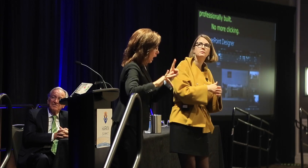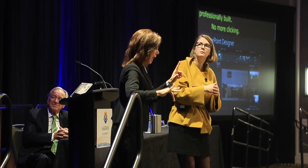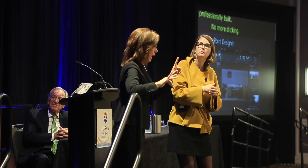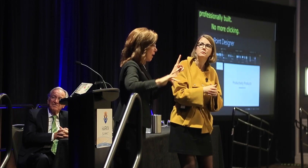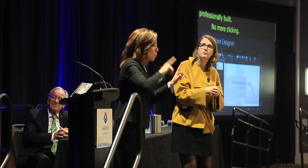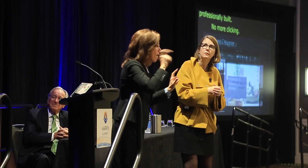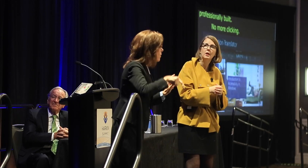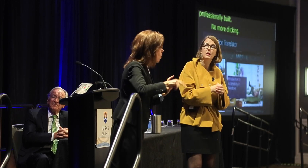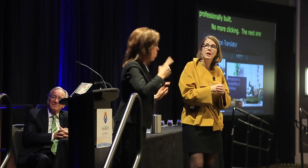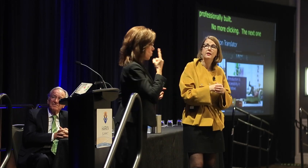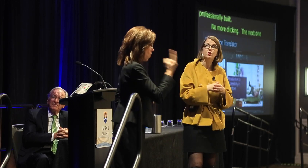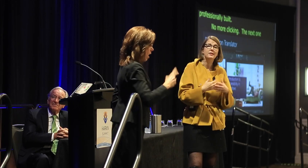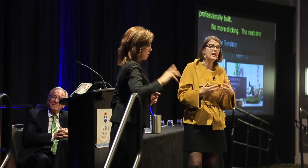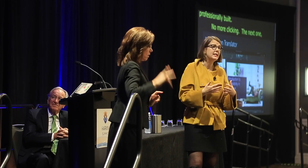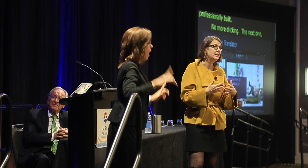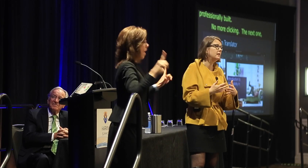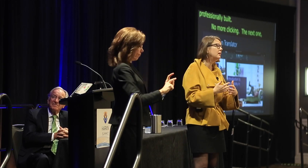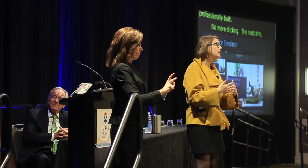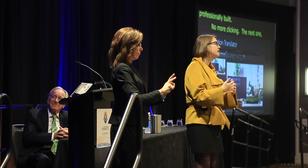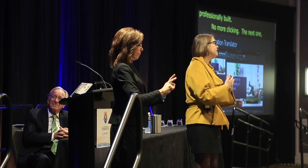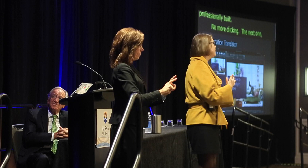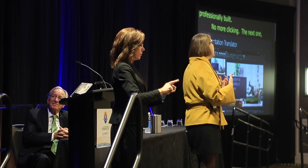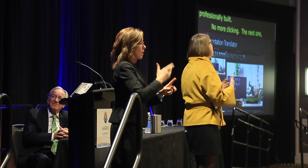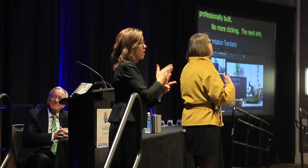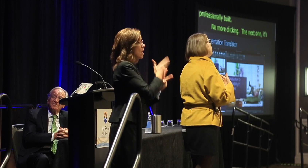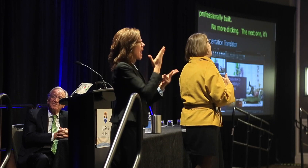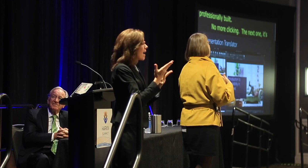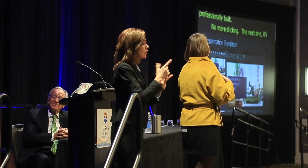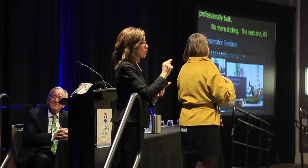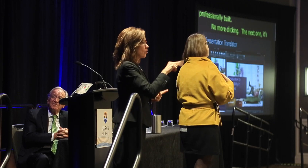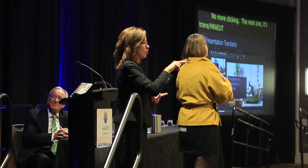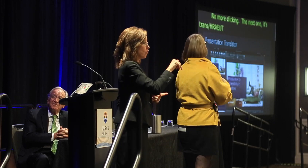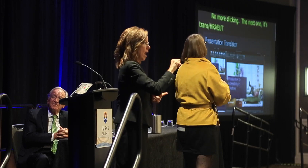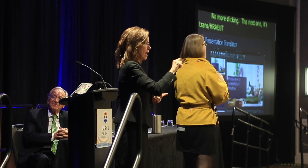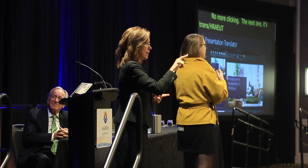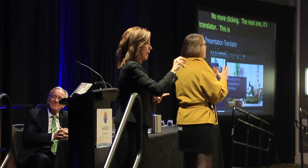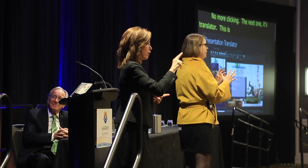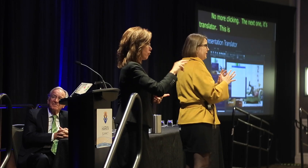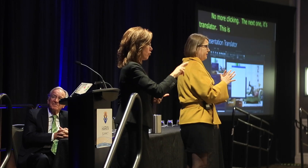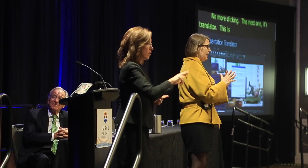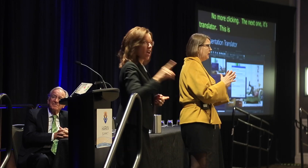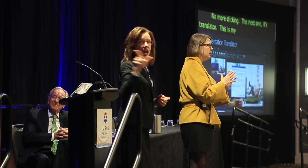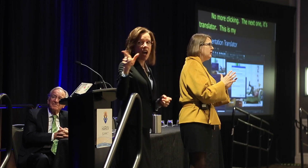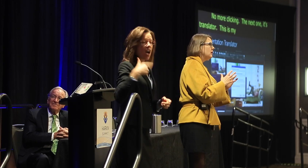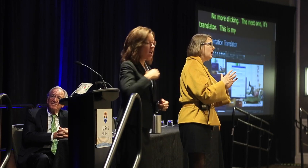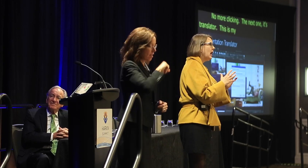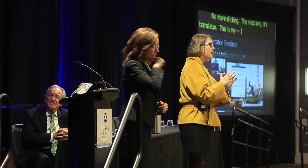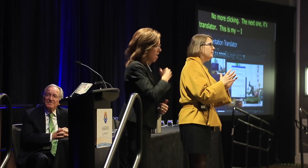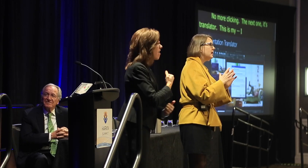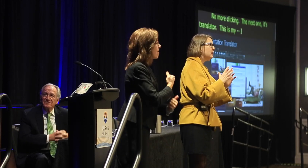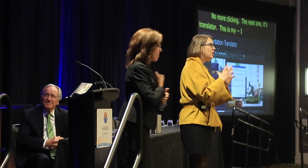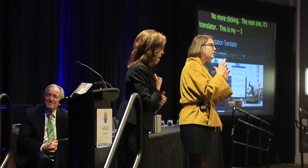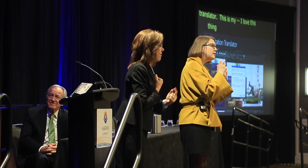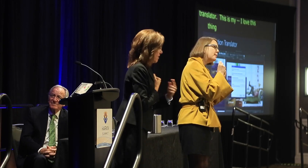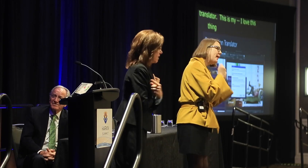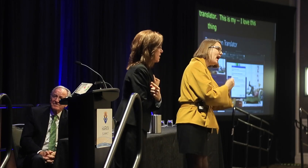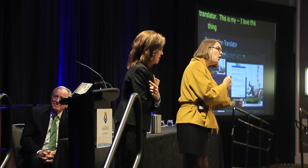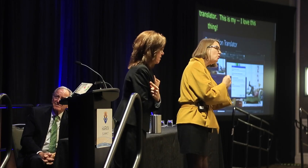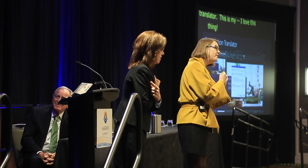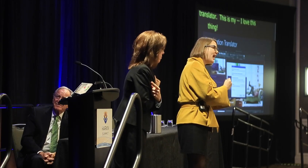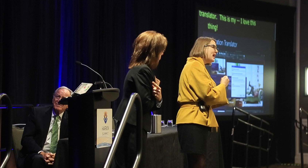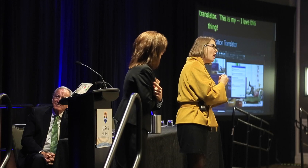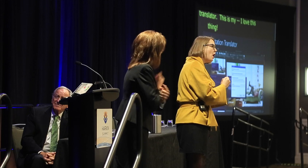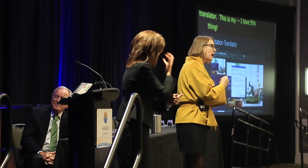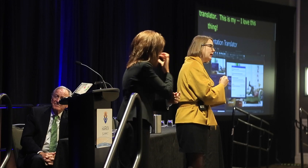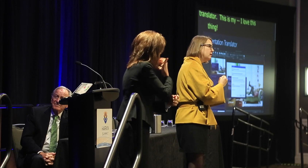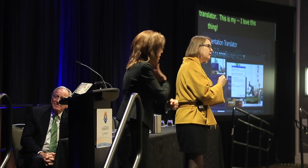one is Translator. This is I love this thing. The